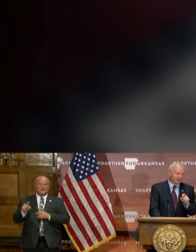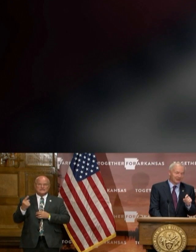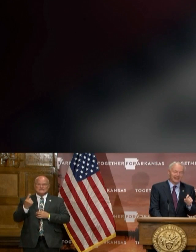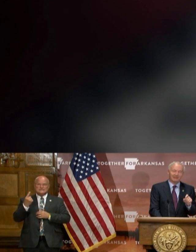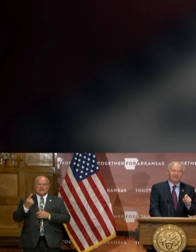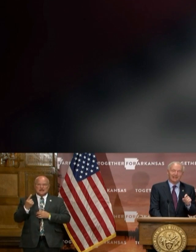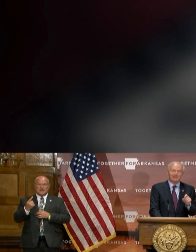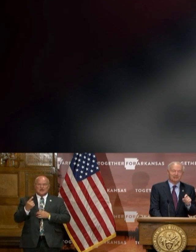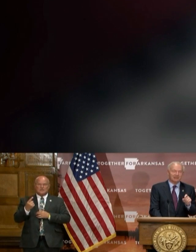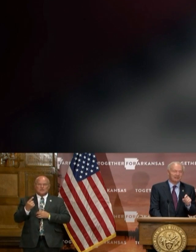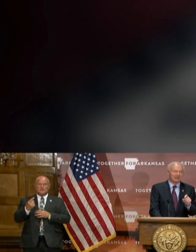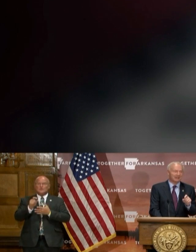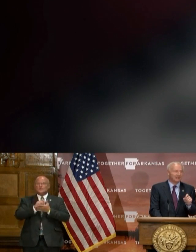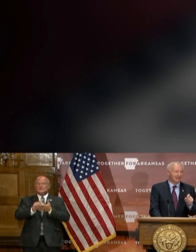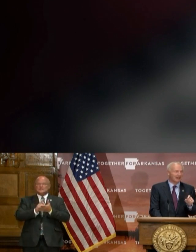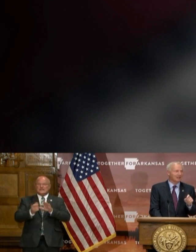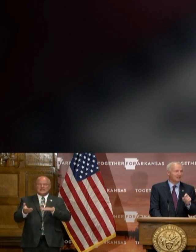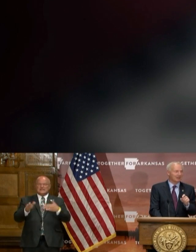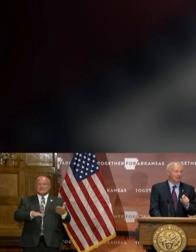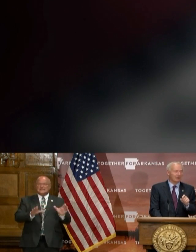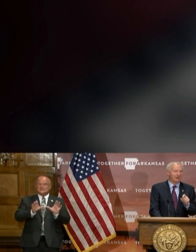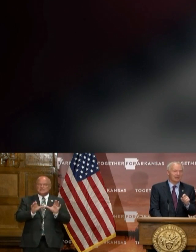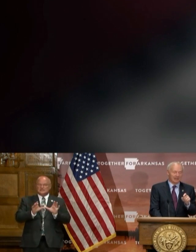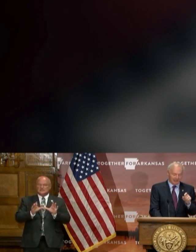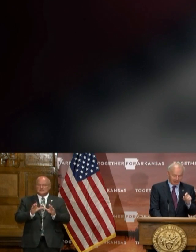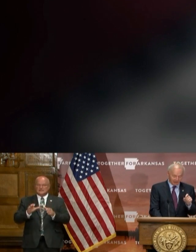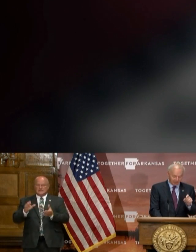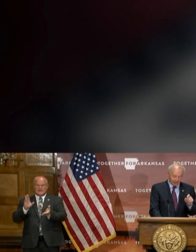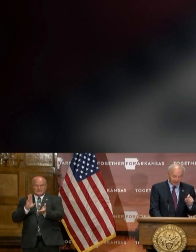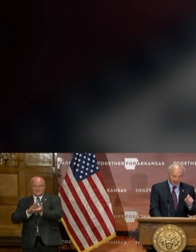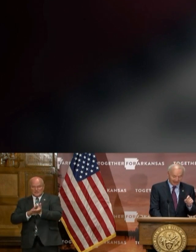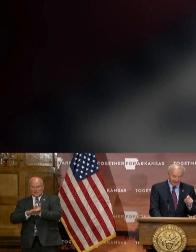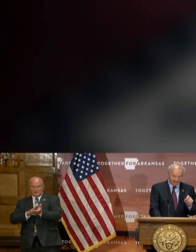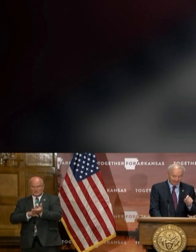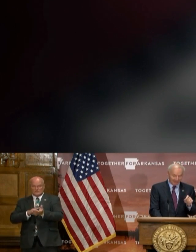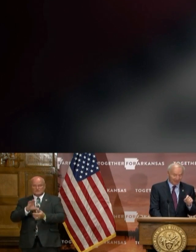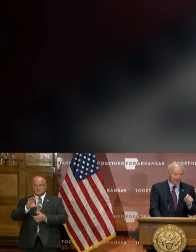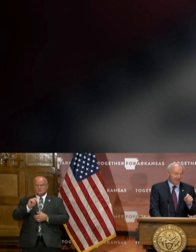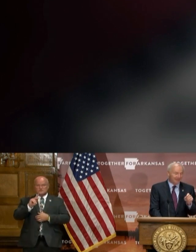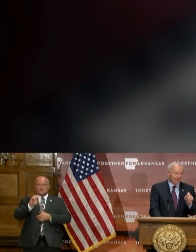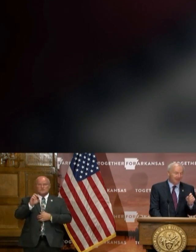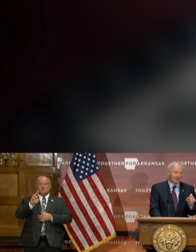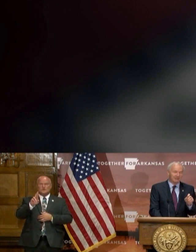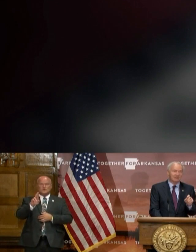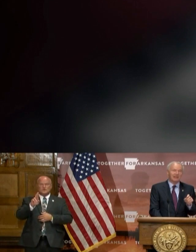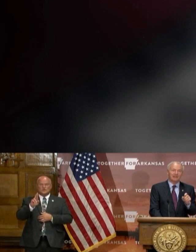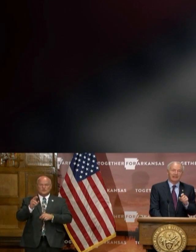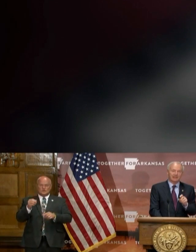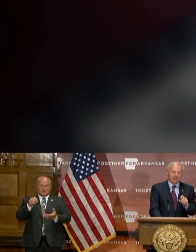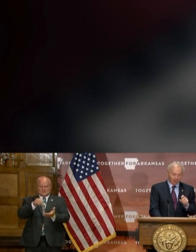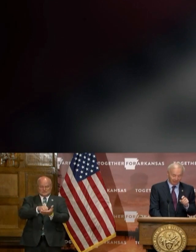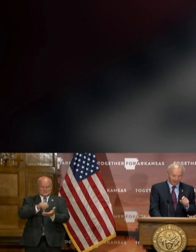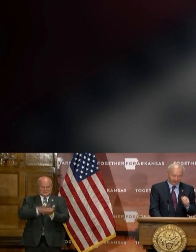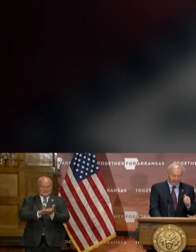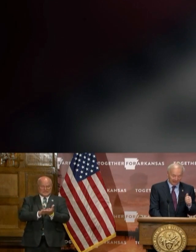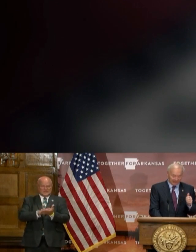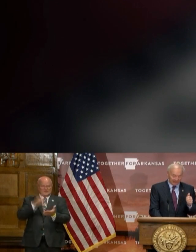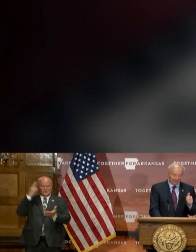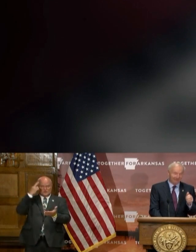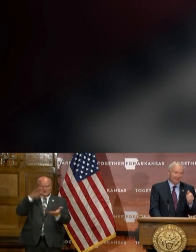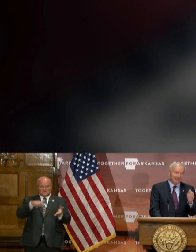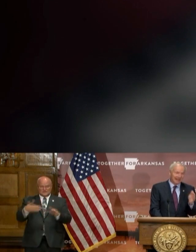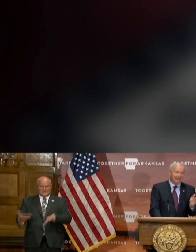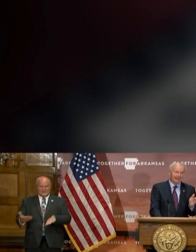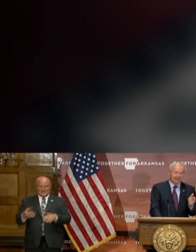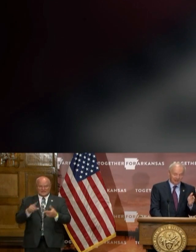someone who fills out the death certificate, the doctor or the coroner, to put in the cause of death as COVID?